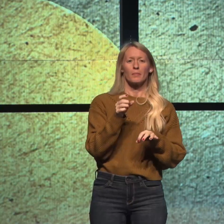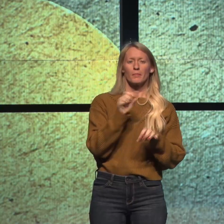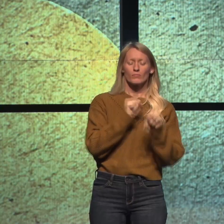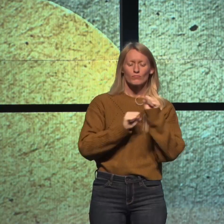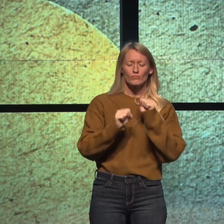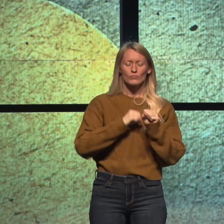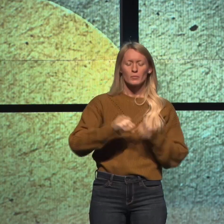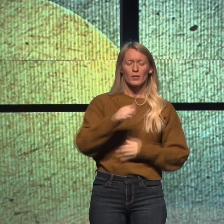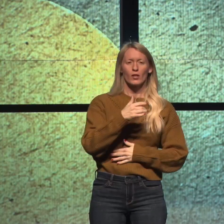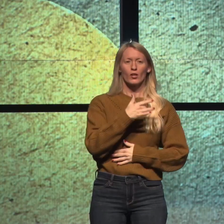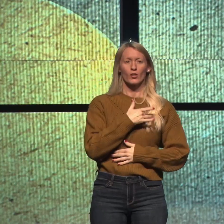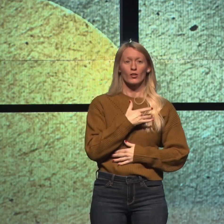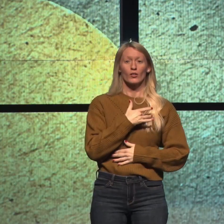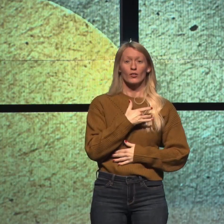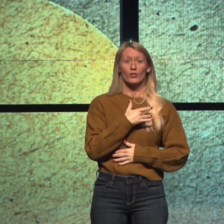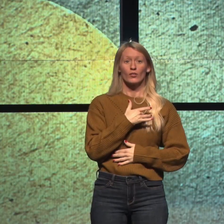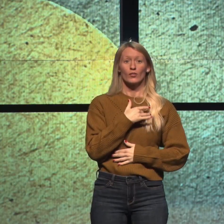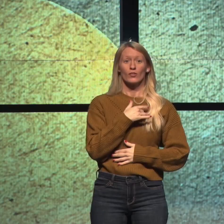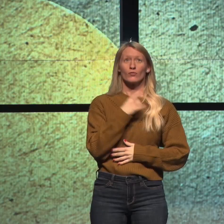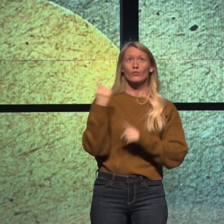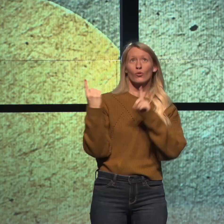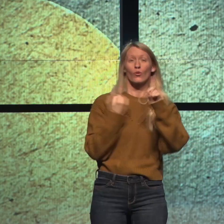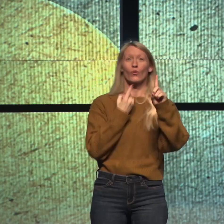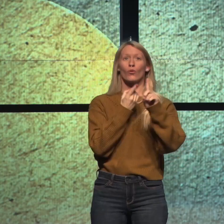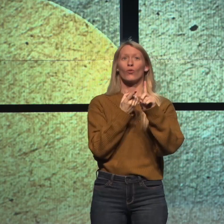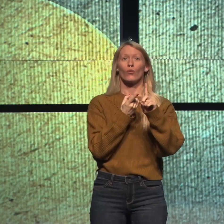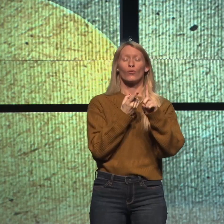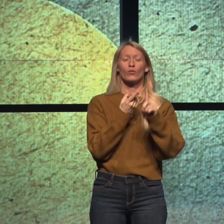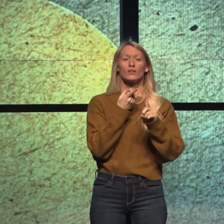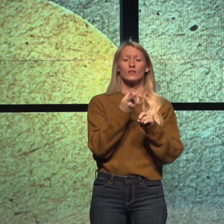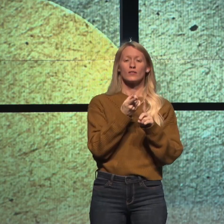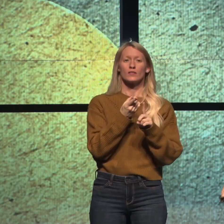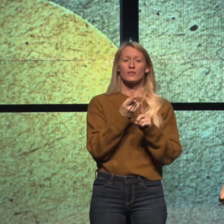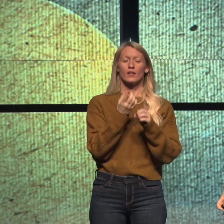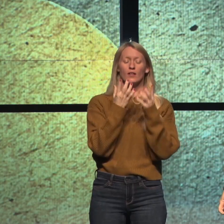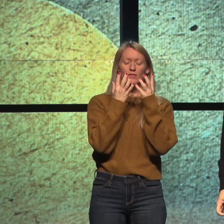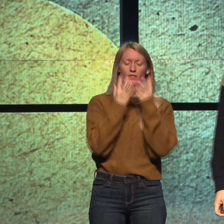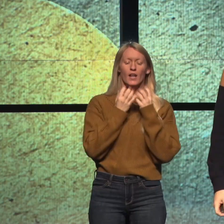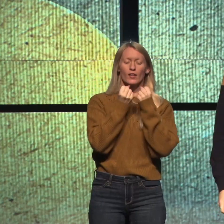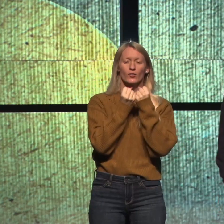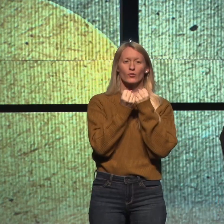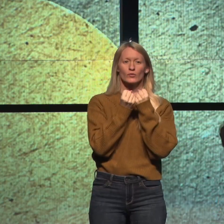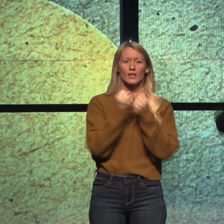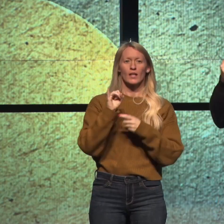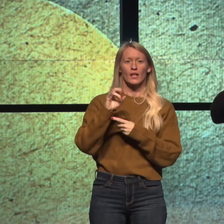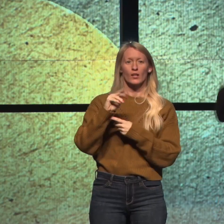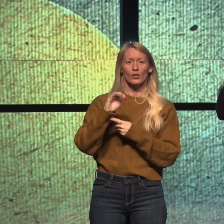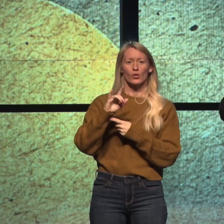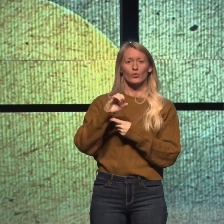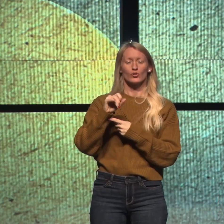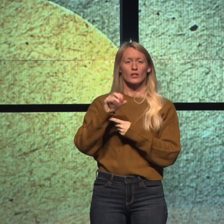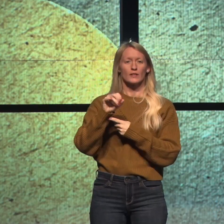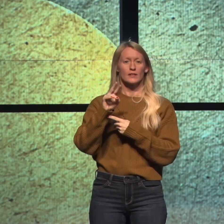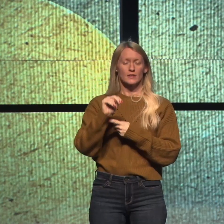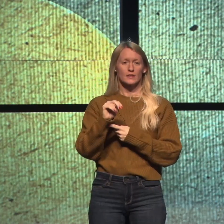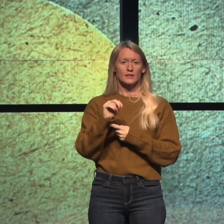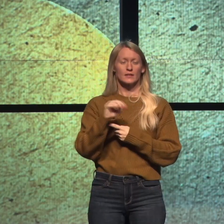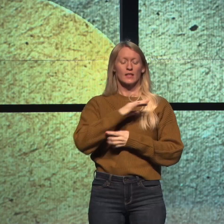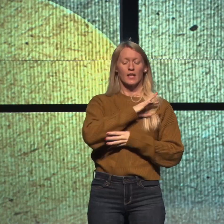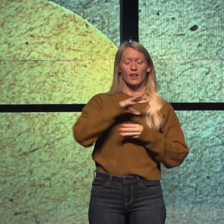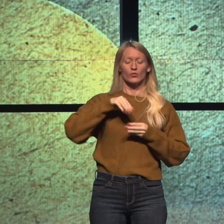is this value of inclusion. You know, we're at a historical moment in time where I don't think we can talk about it